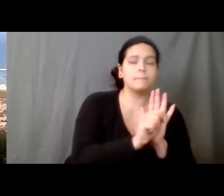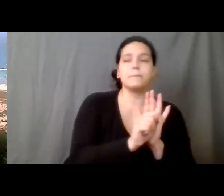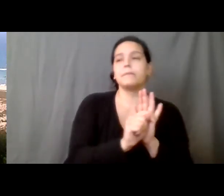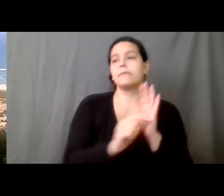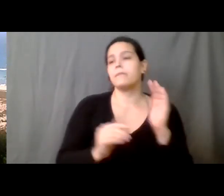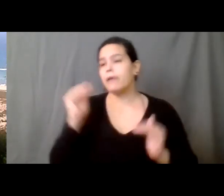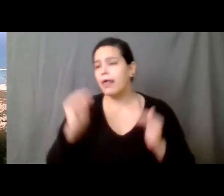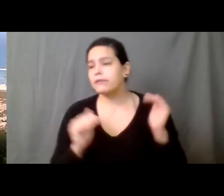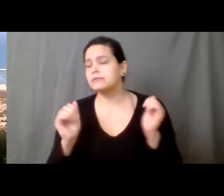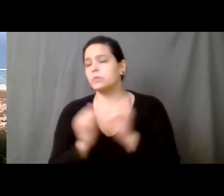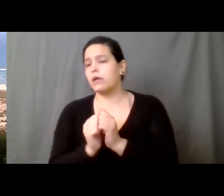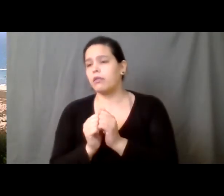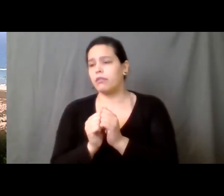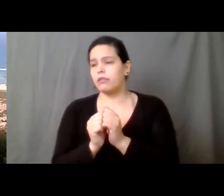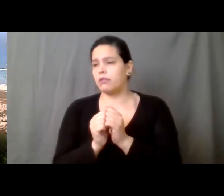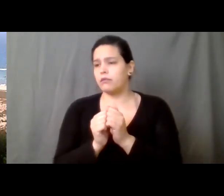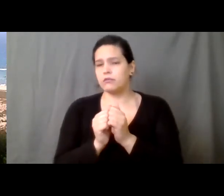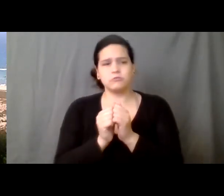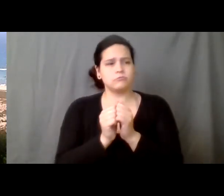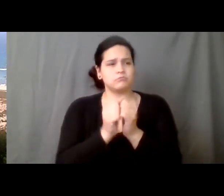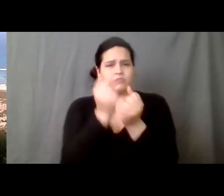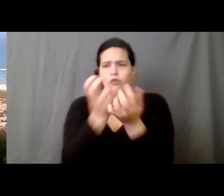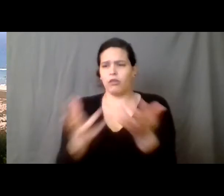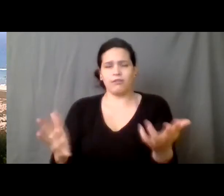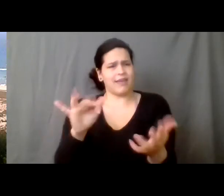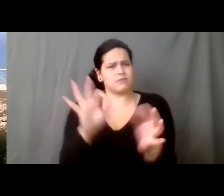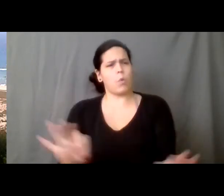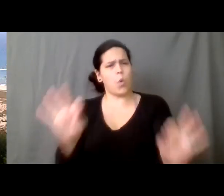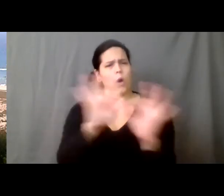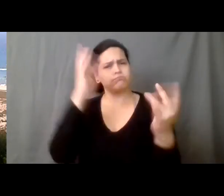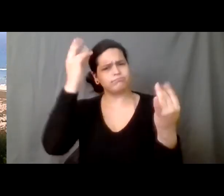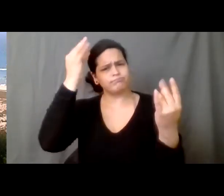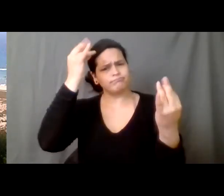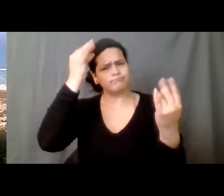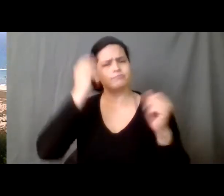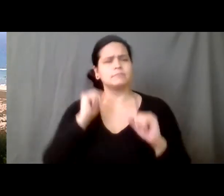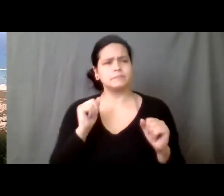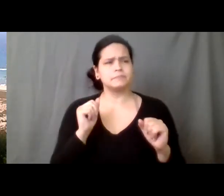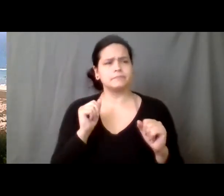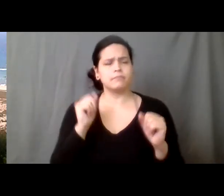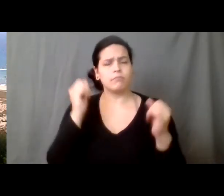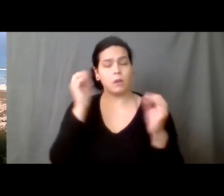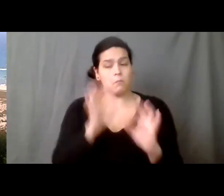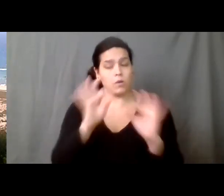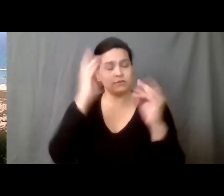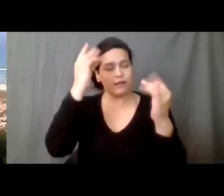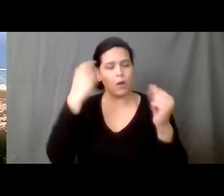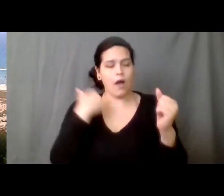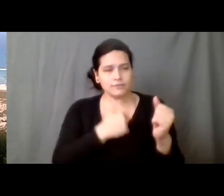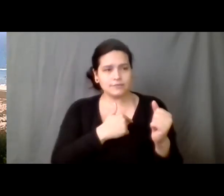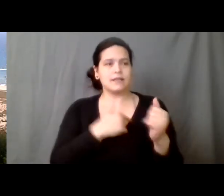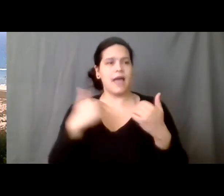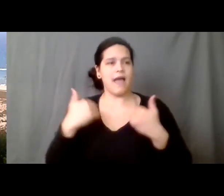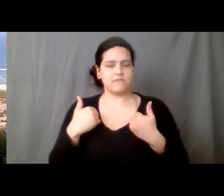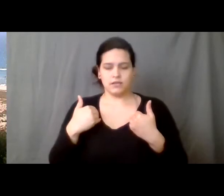And that's an important thing to think about. You know, it's important to think about us having this spot in